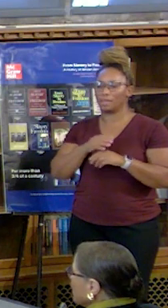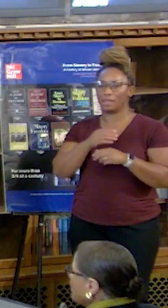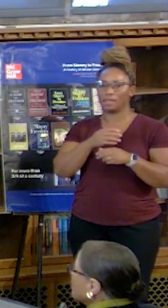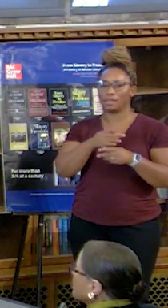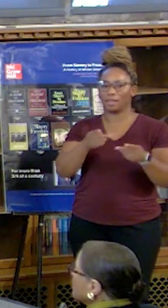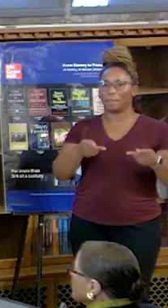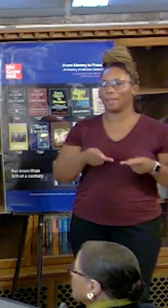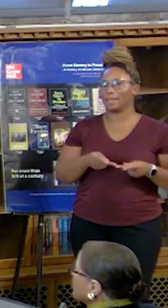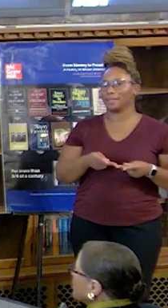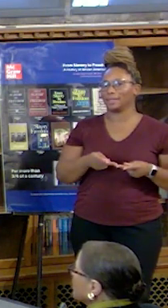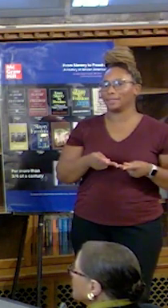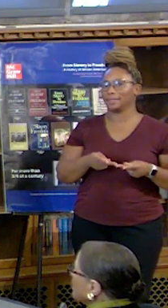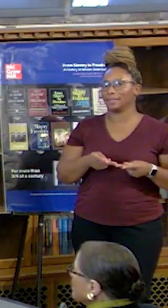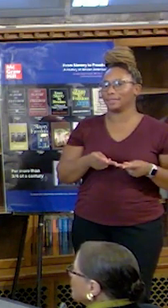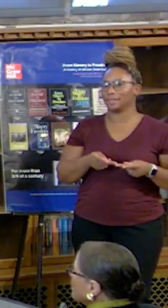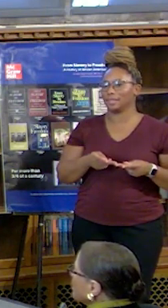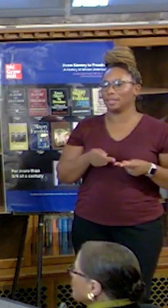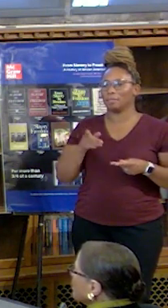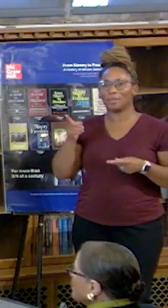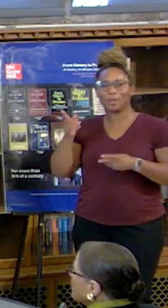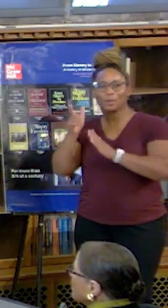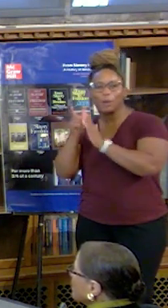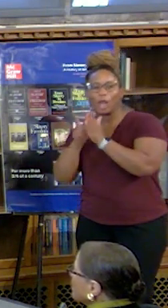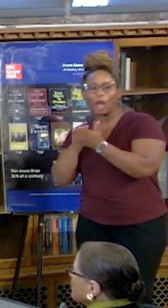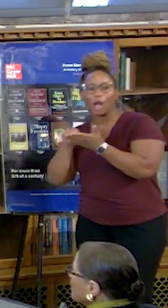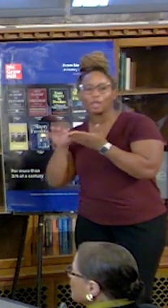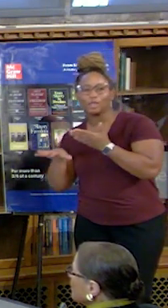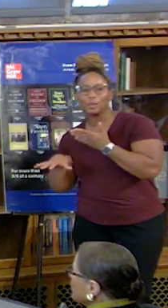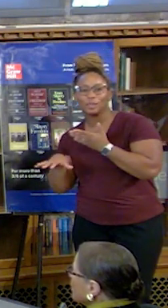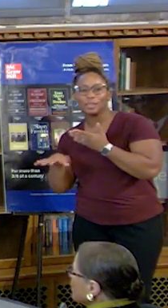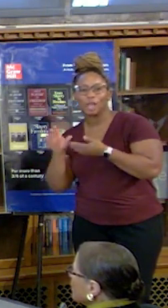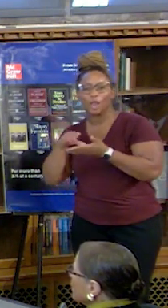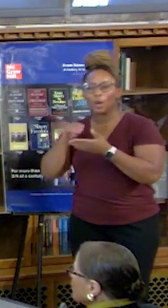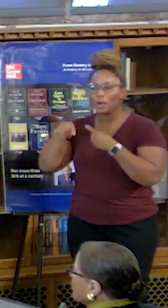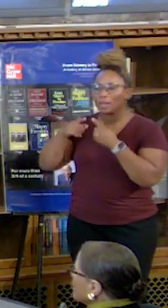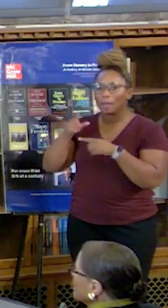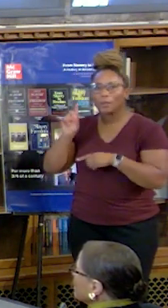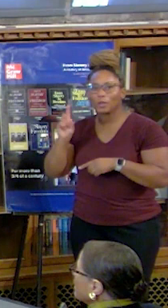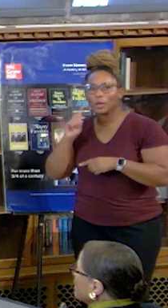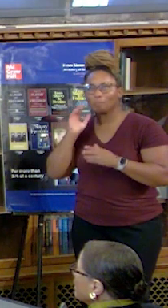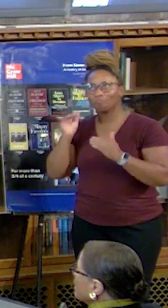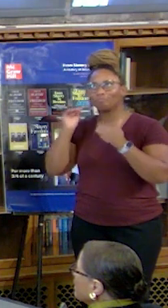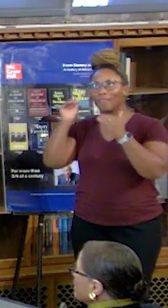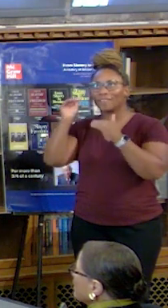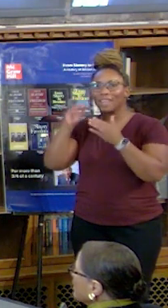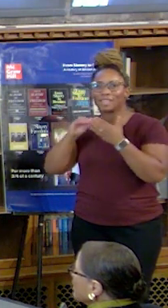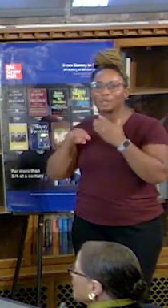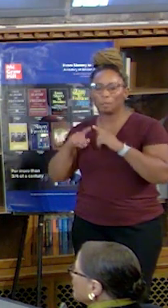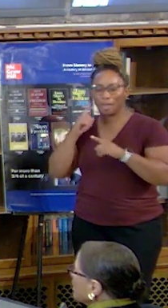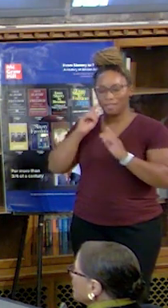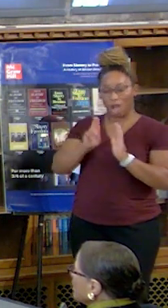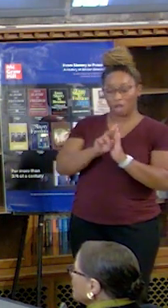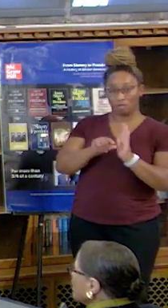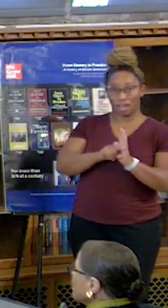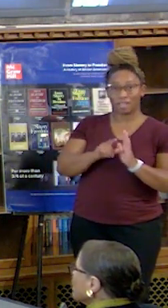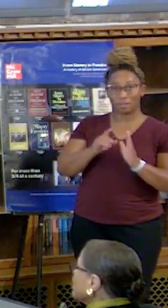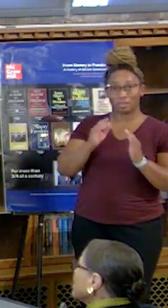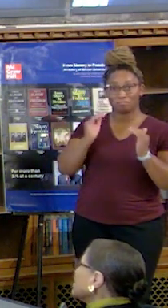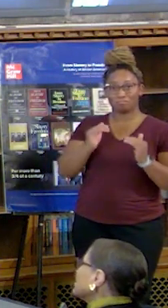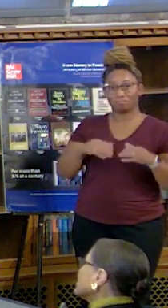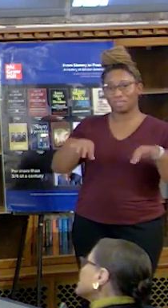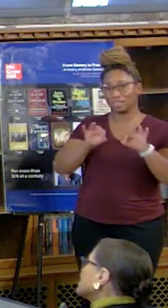place about history but these were law students right so they're Advanced students I think under it's important